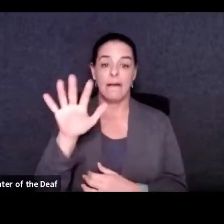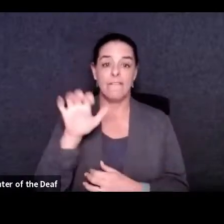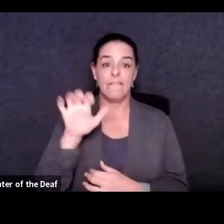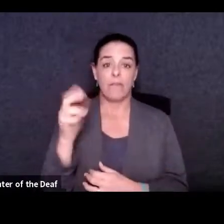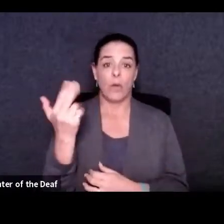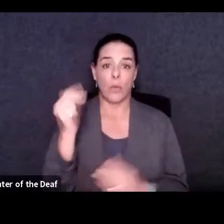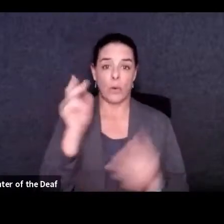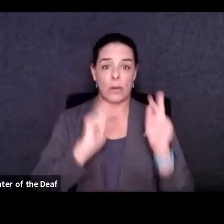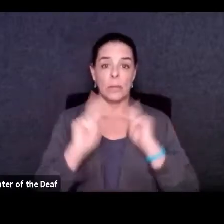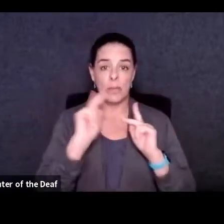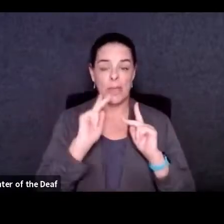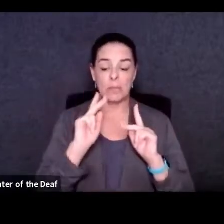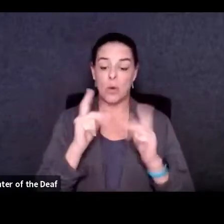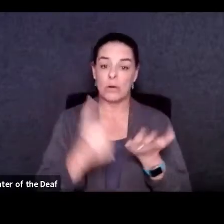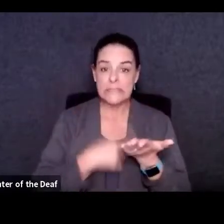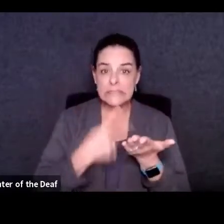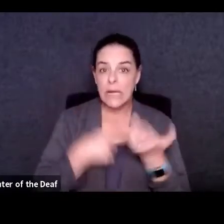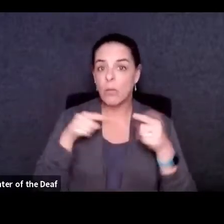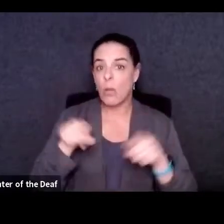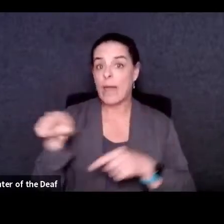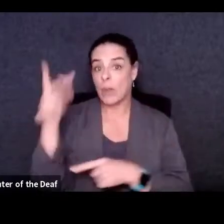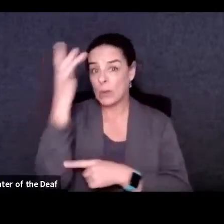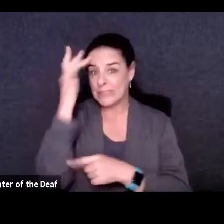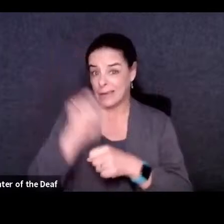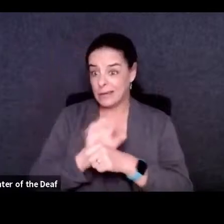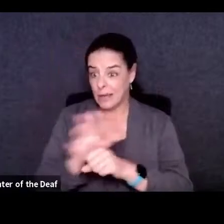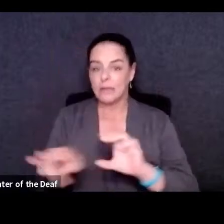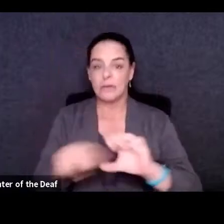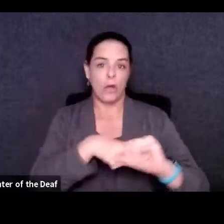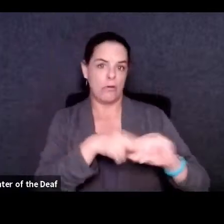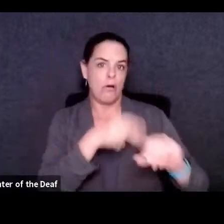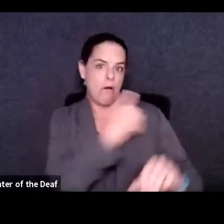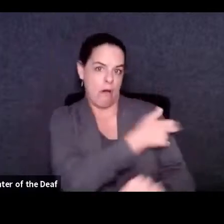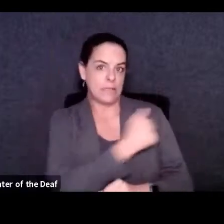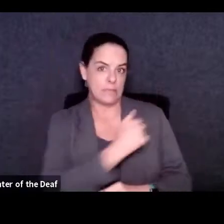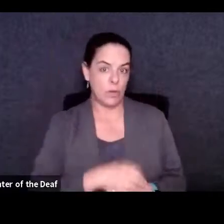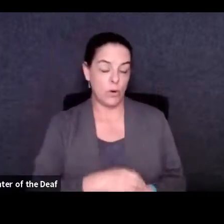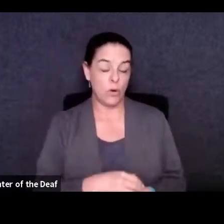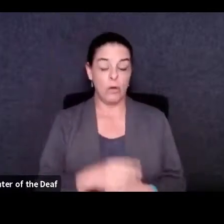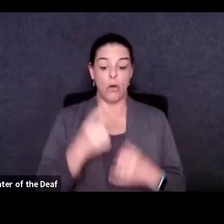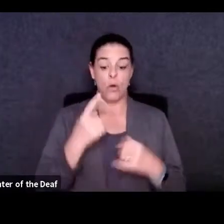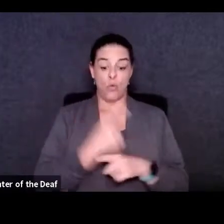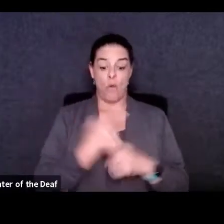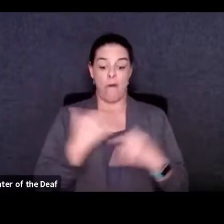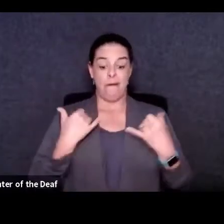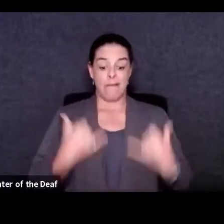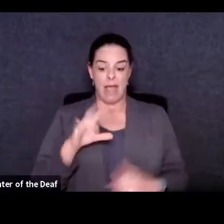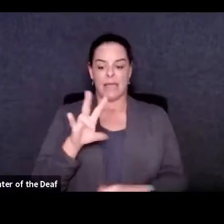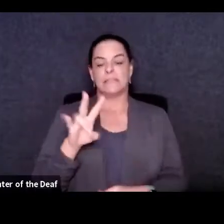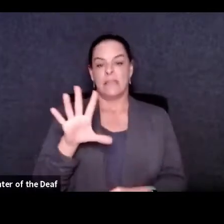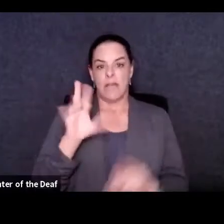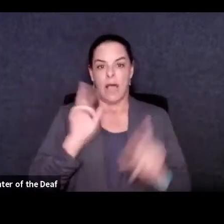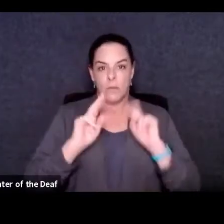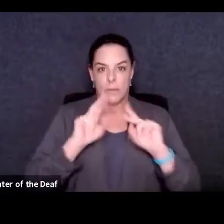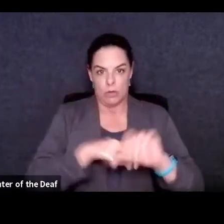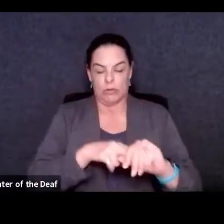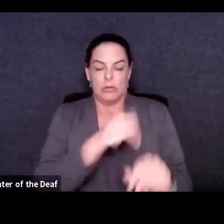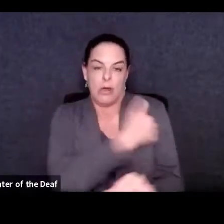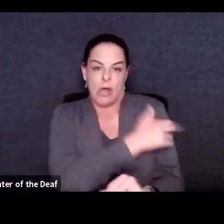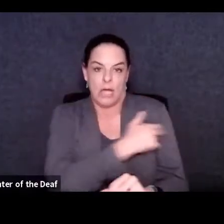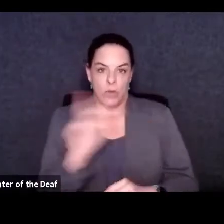513 individuals have been hospitalized at some point in their illness, and 75 Knox County residents are currently